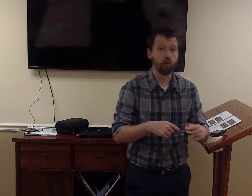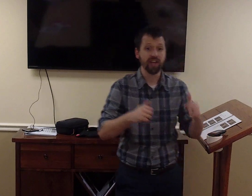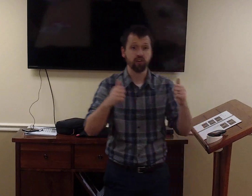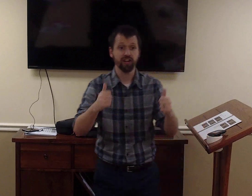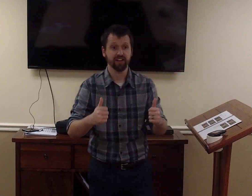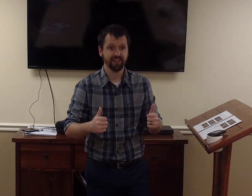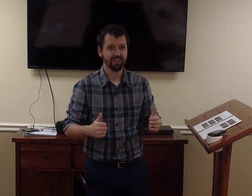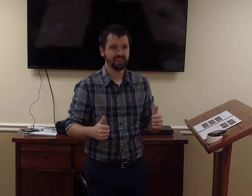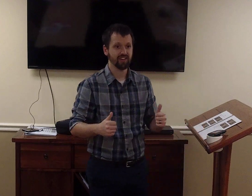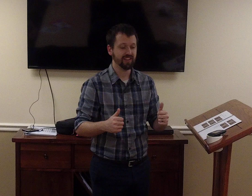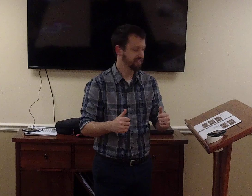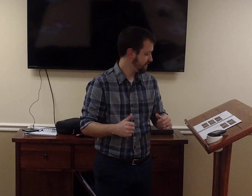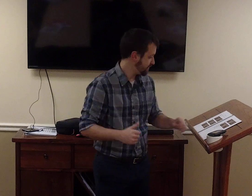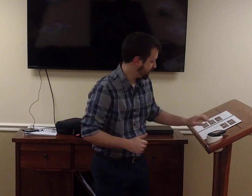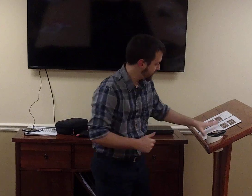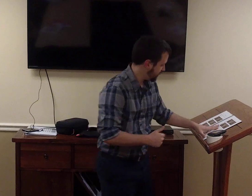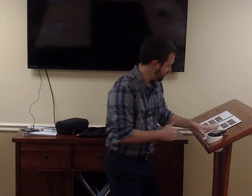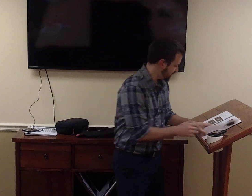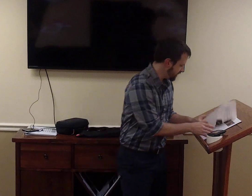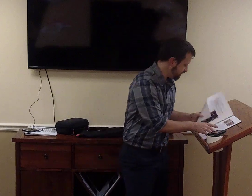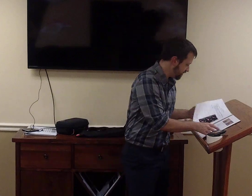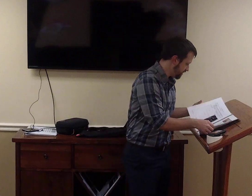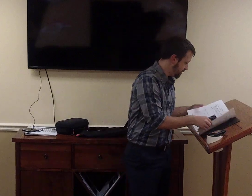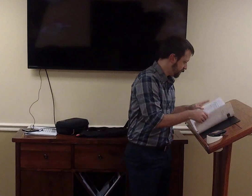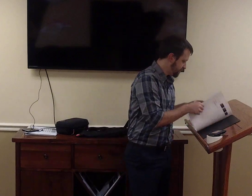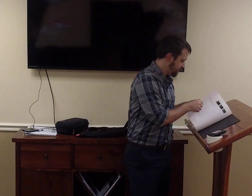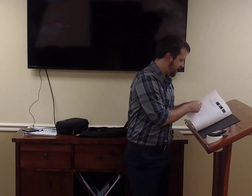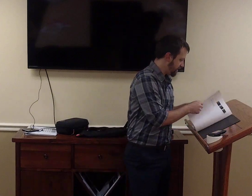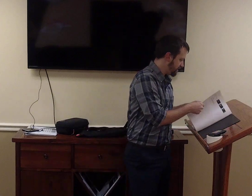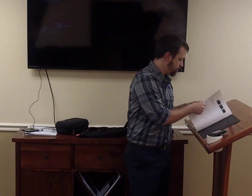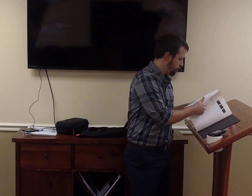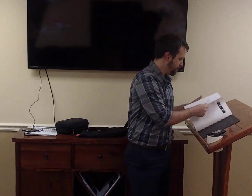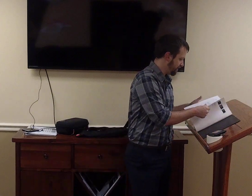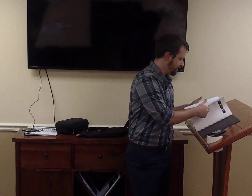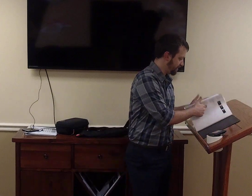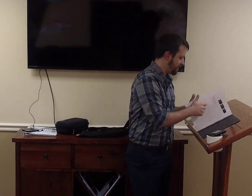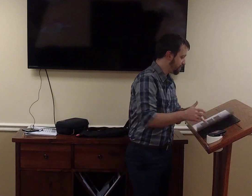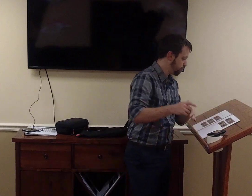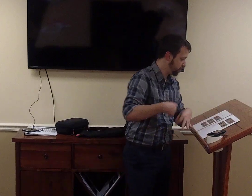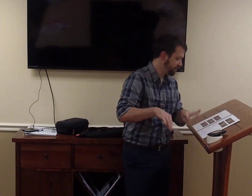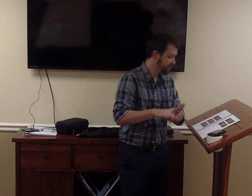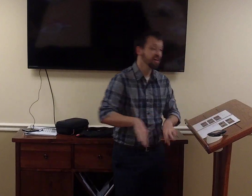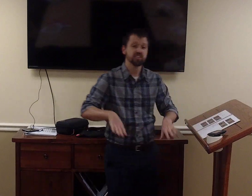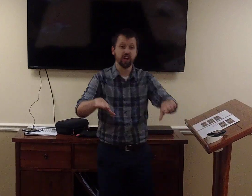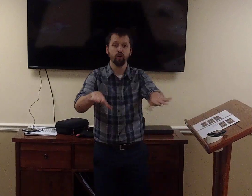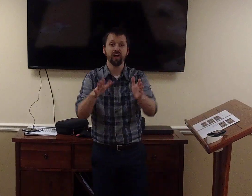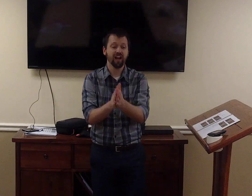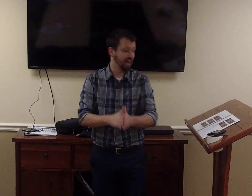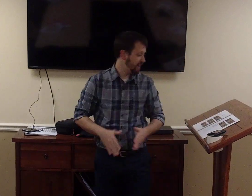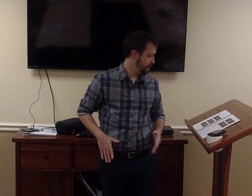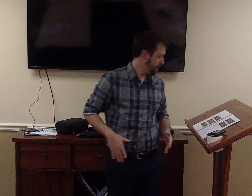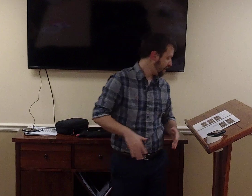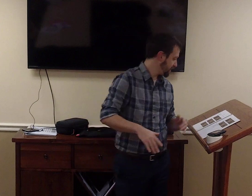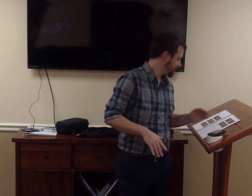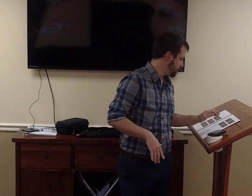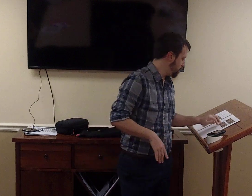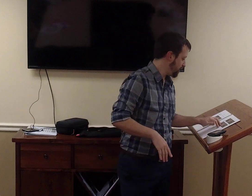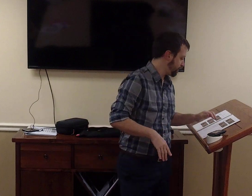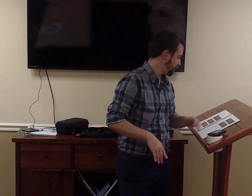Okay, good. Good. Is it in here? I need to go over this then because that's important. So, I'll get to bother first